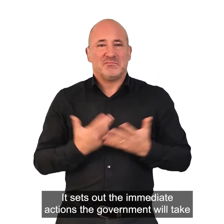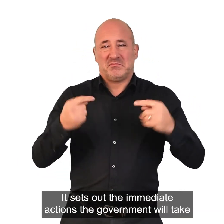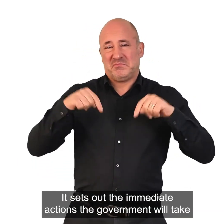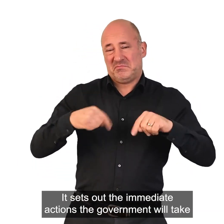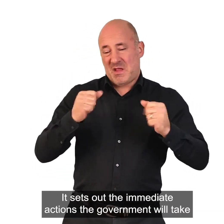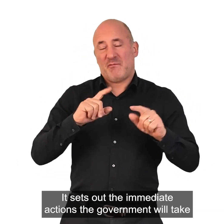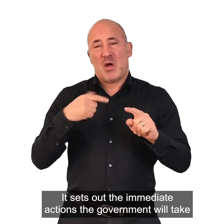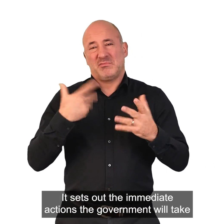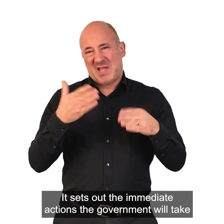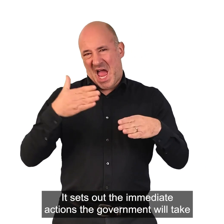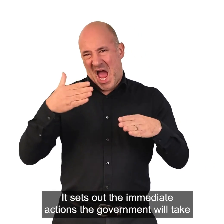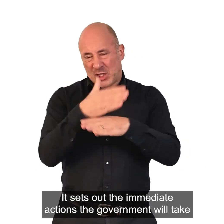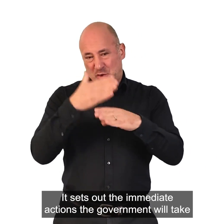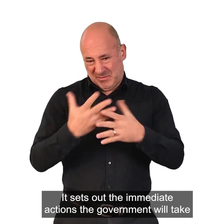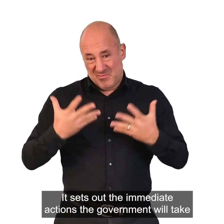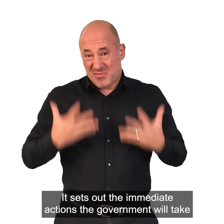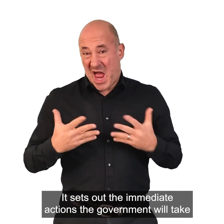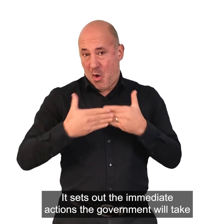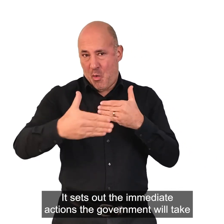It sets out the immediate actions the government will take